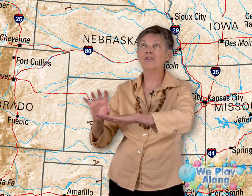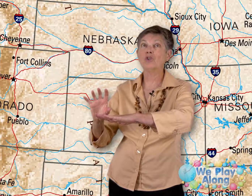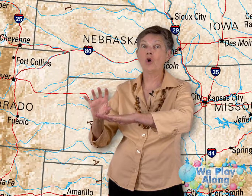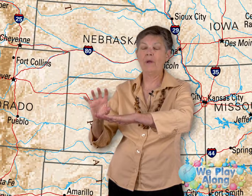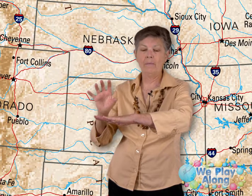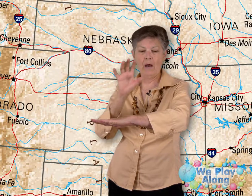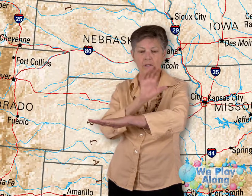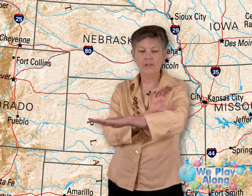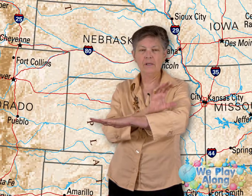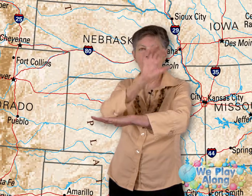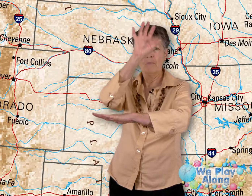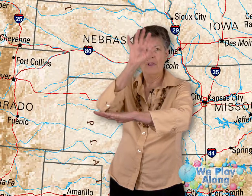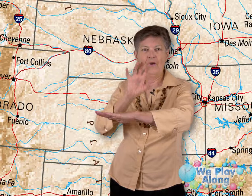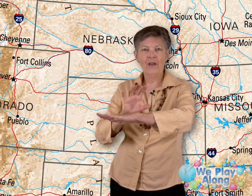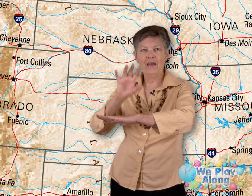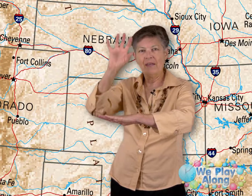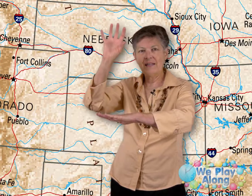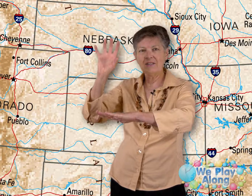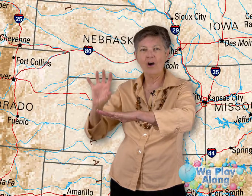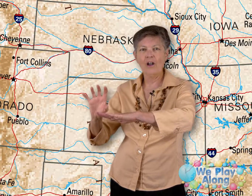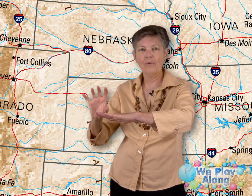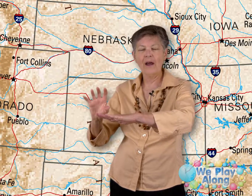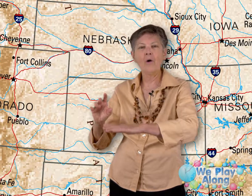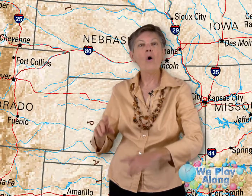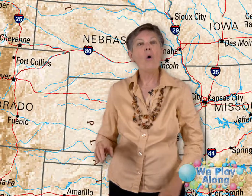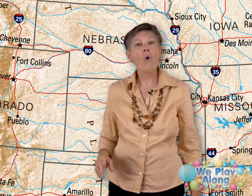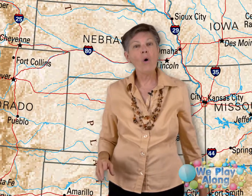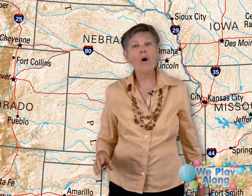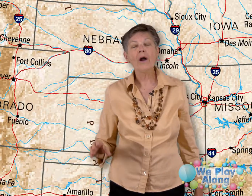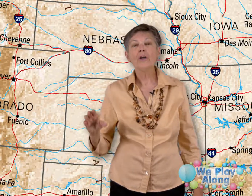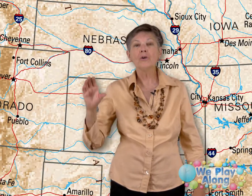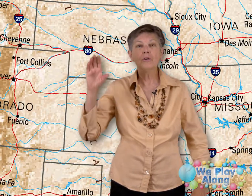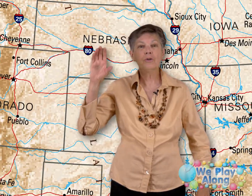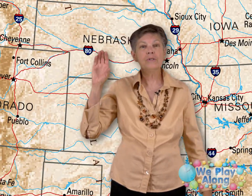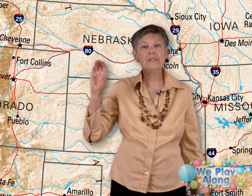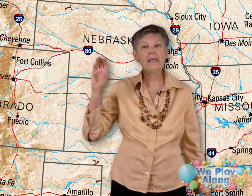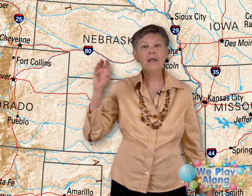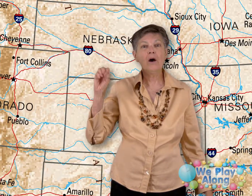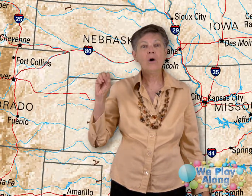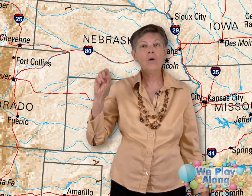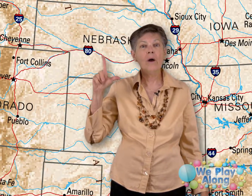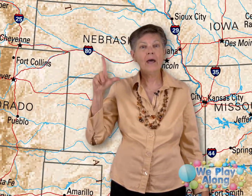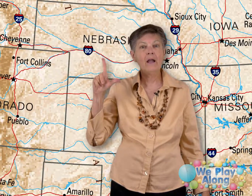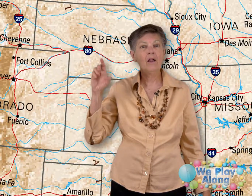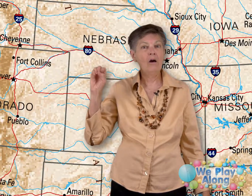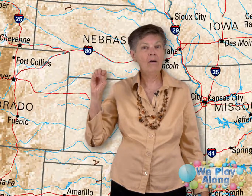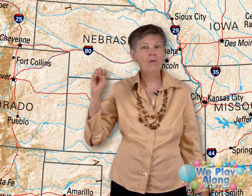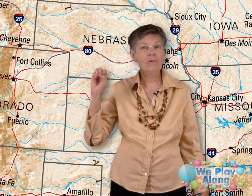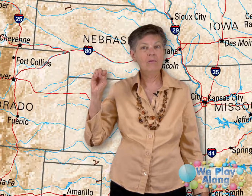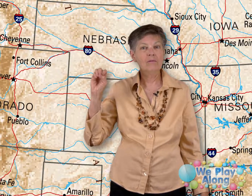so many mountains. Okay, that's Colorado. Or you can do C-O-L-O.